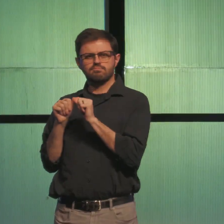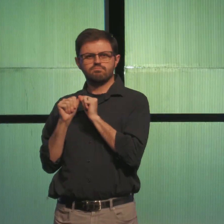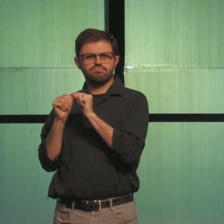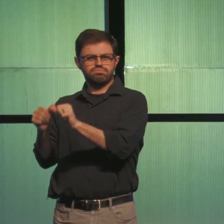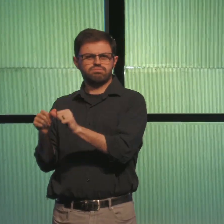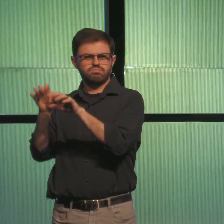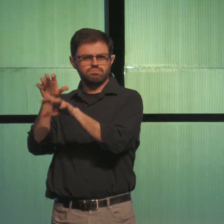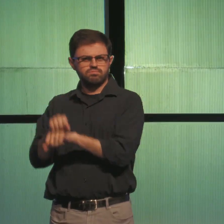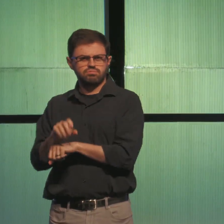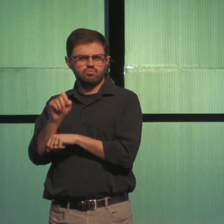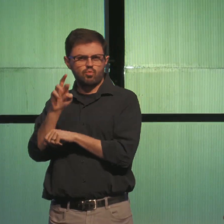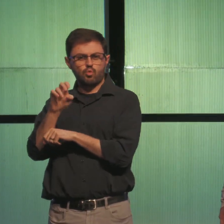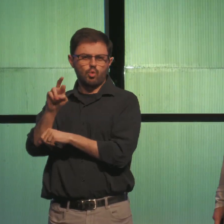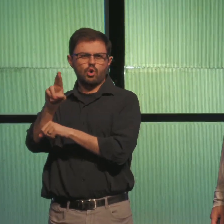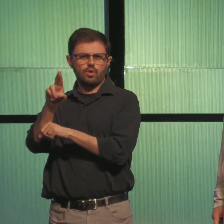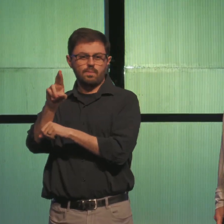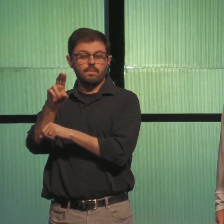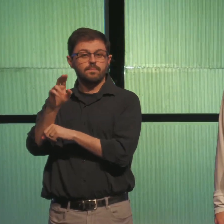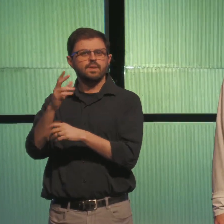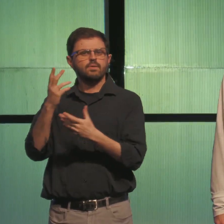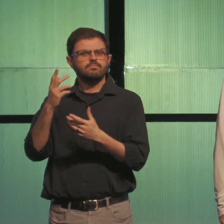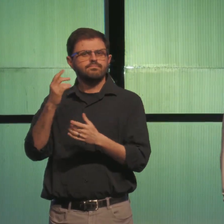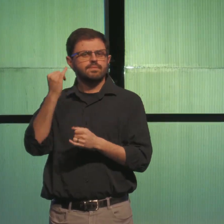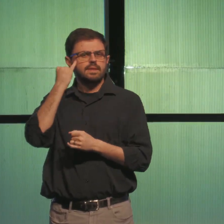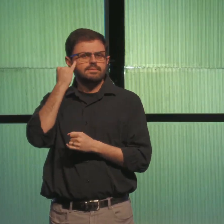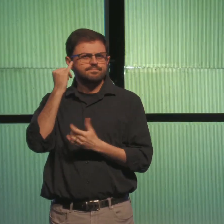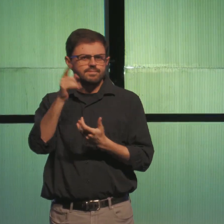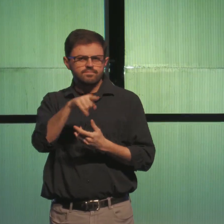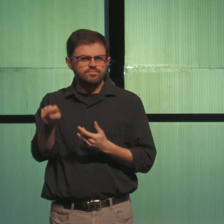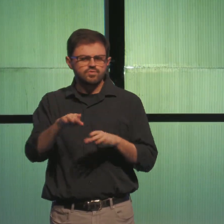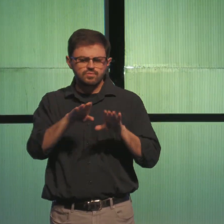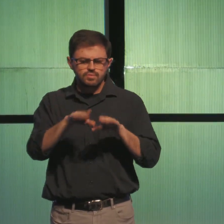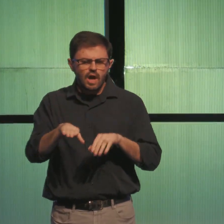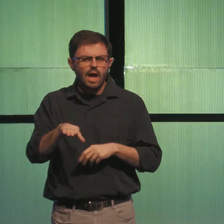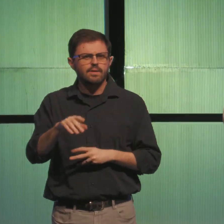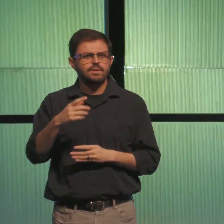you're a child and home is supposed to be safe, and you have this deep